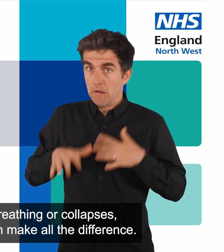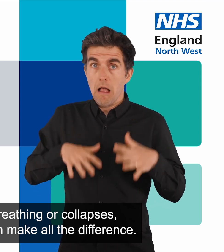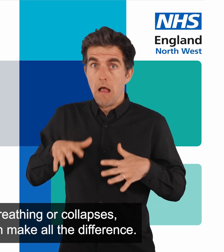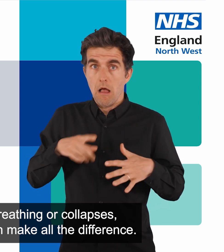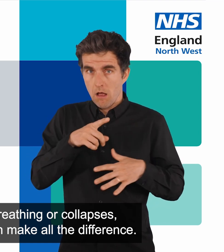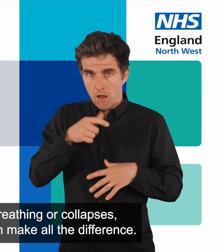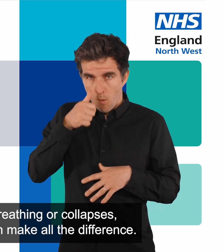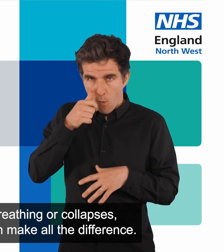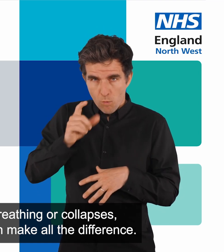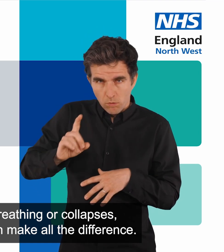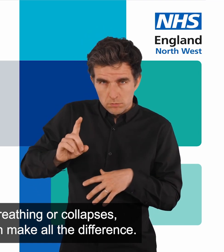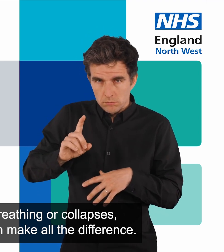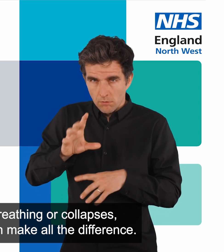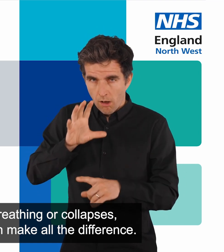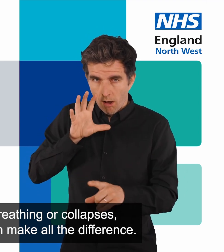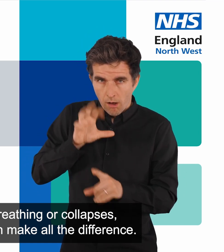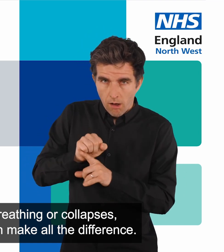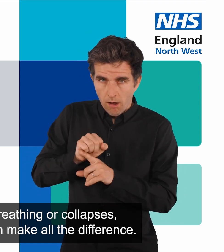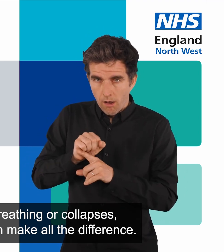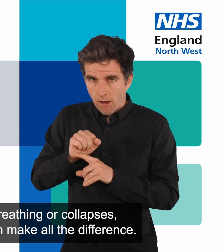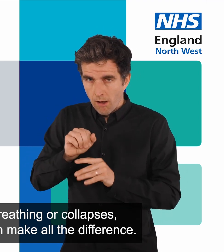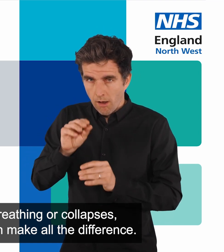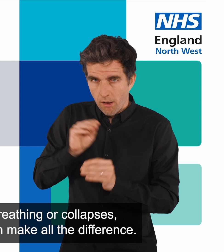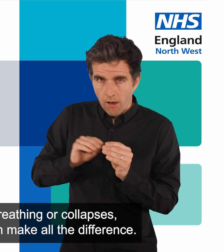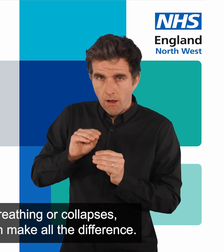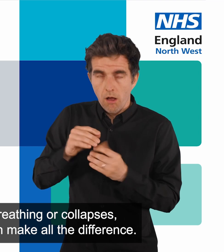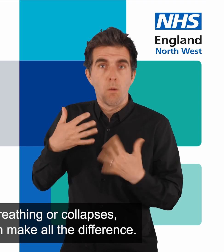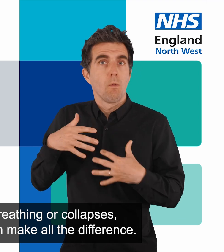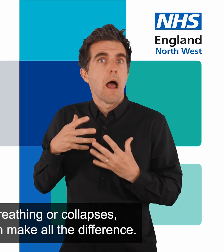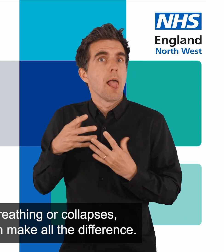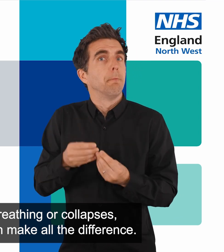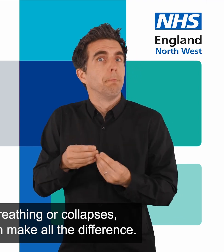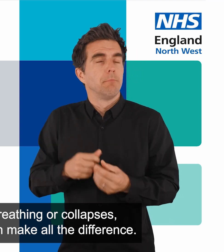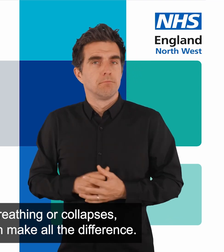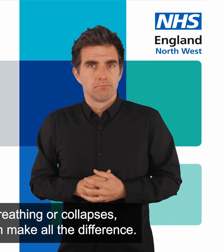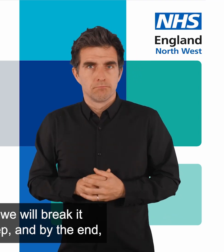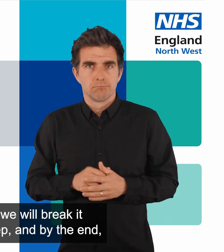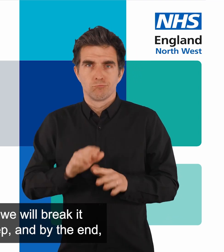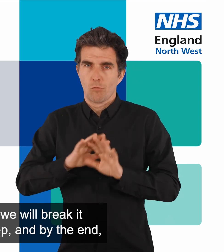by step, and by the end, you'll know exactly how to help in an emergency.